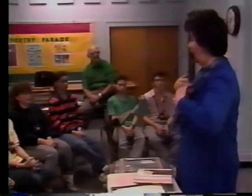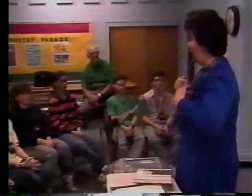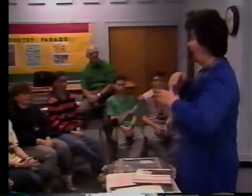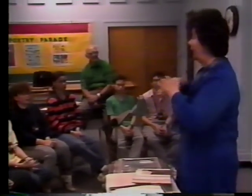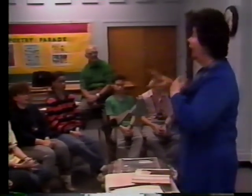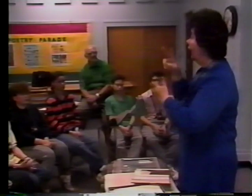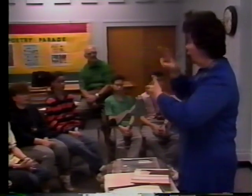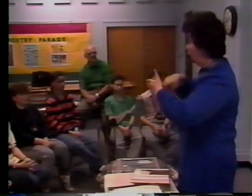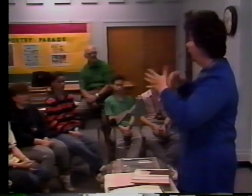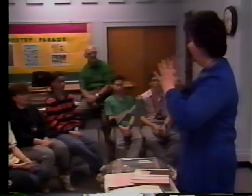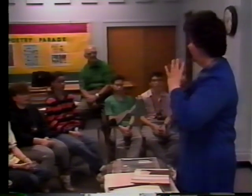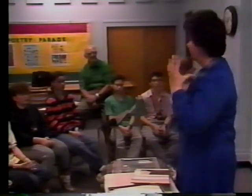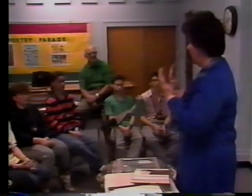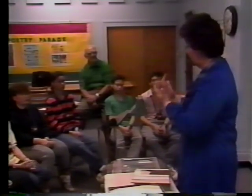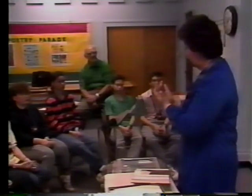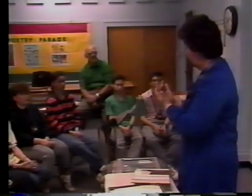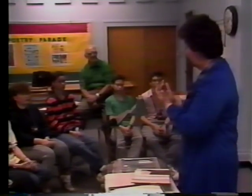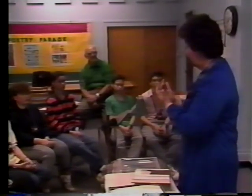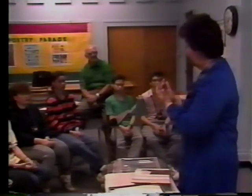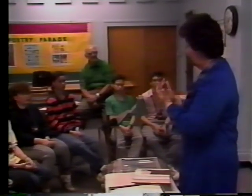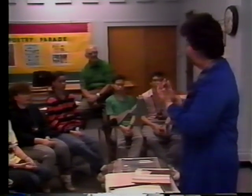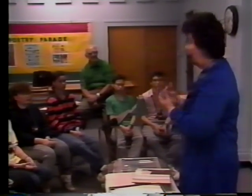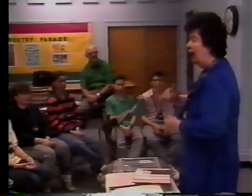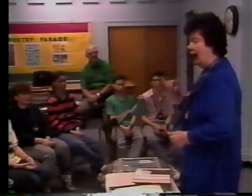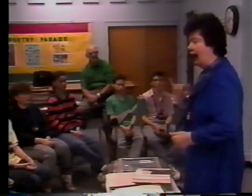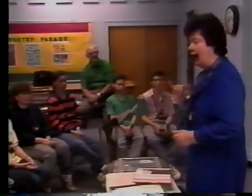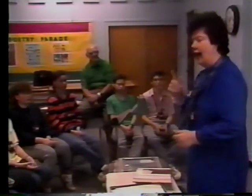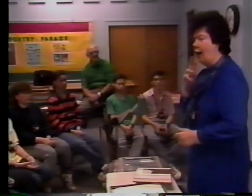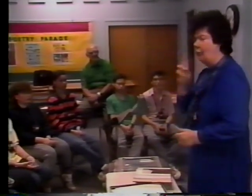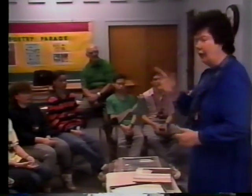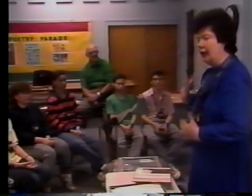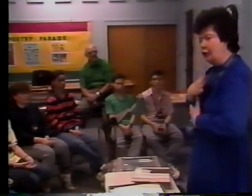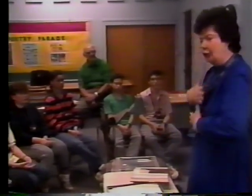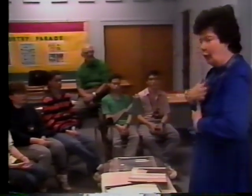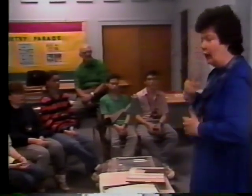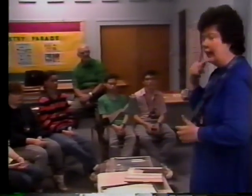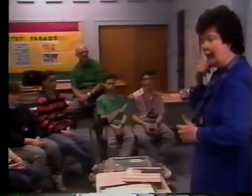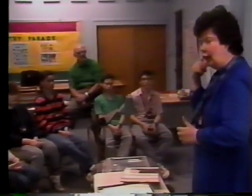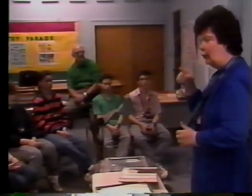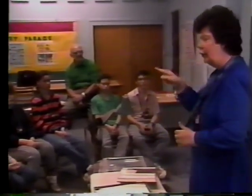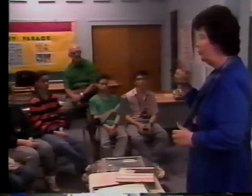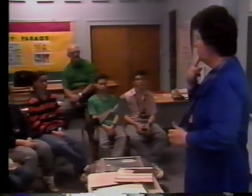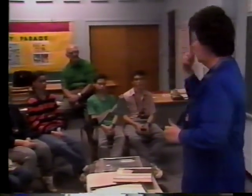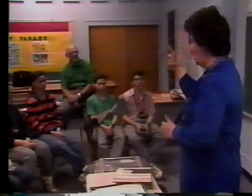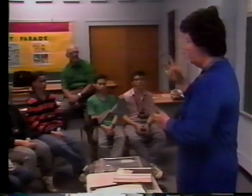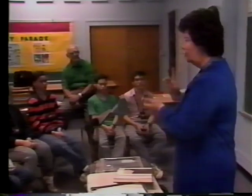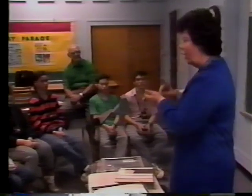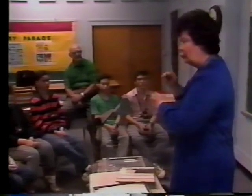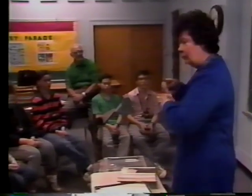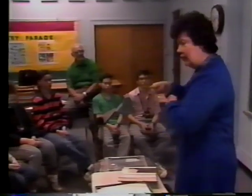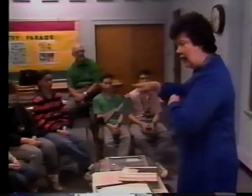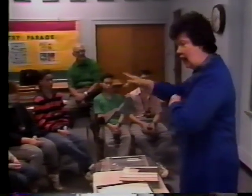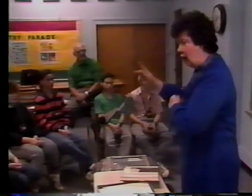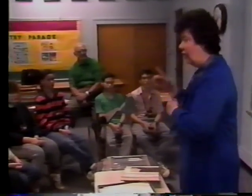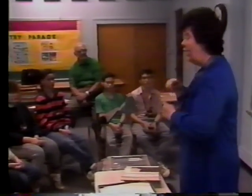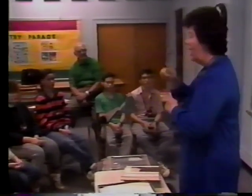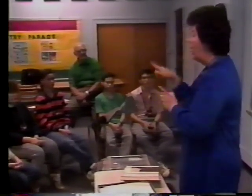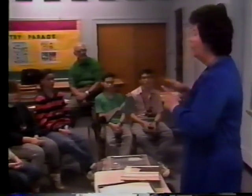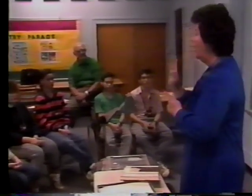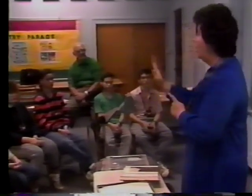had in reading class. And I really enjoyed hearing you tell Dr. Panara about